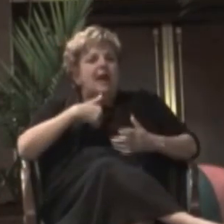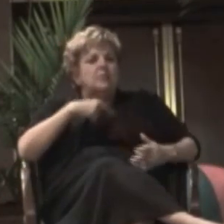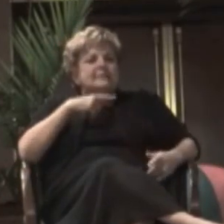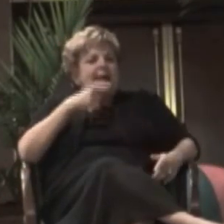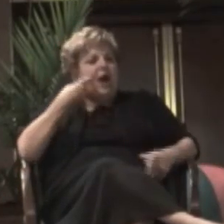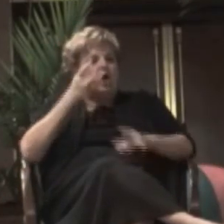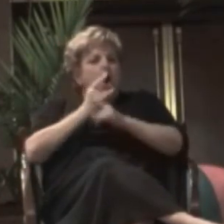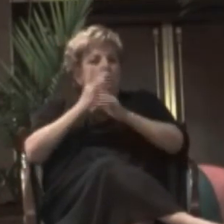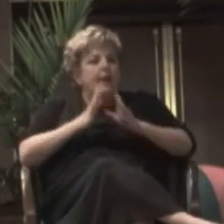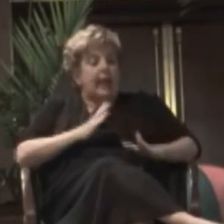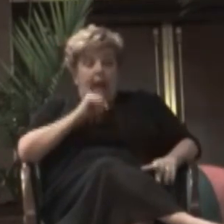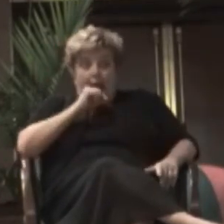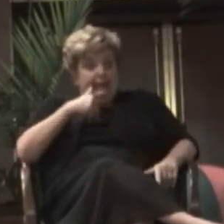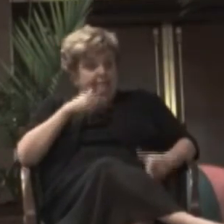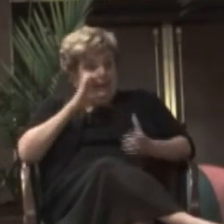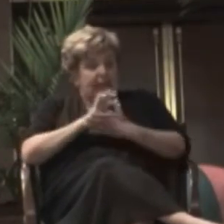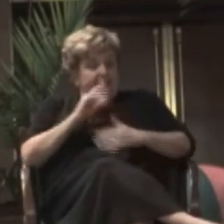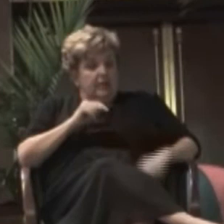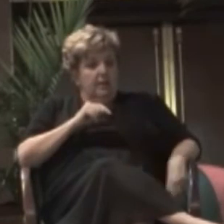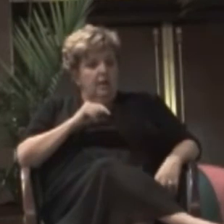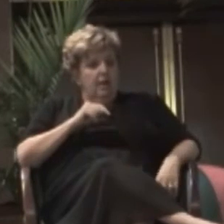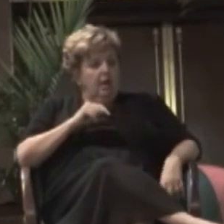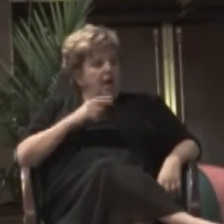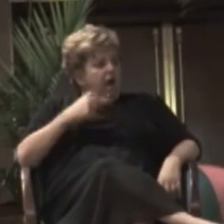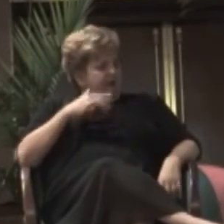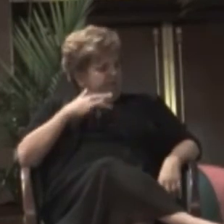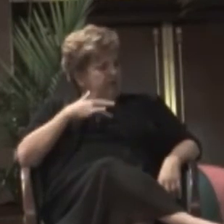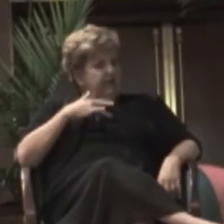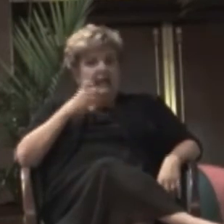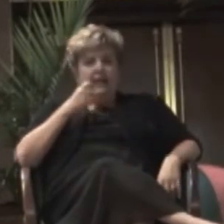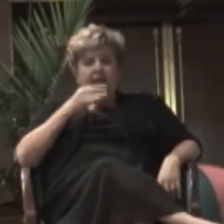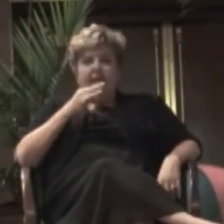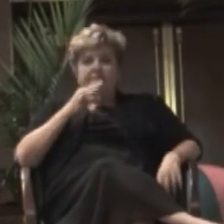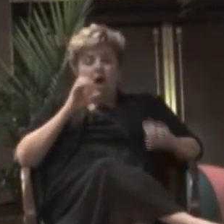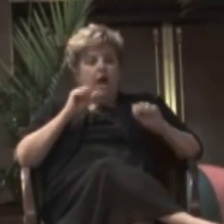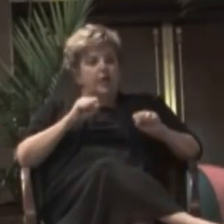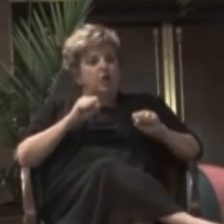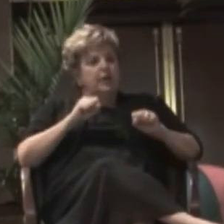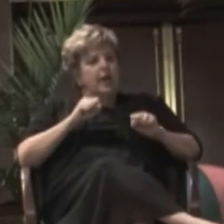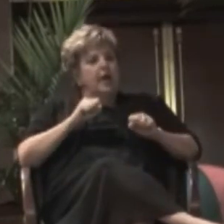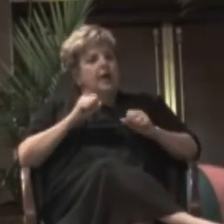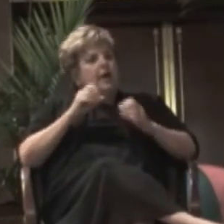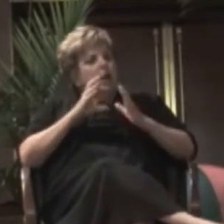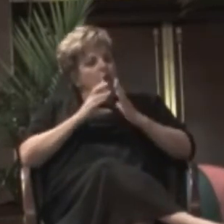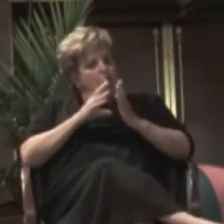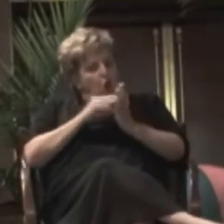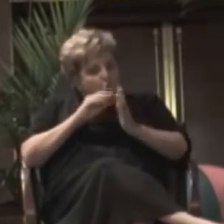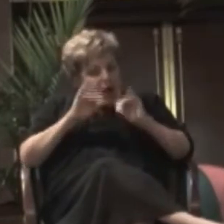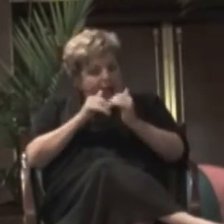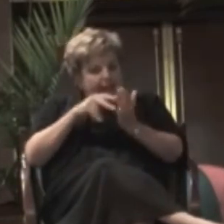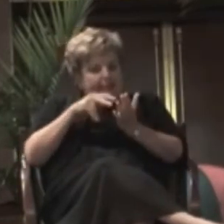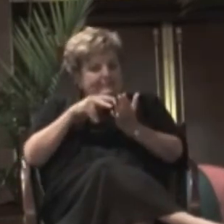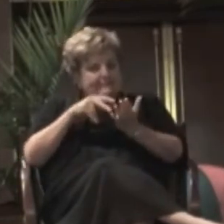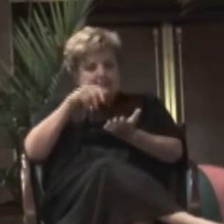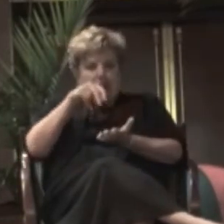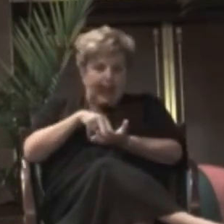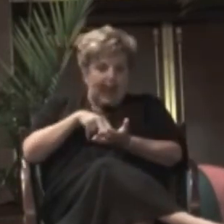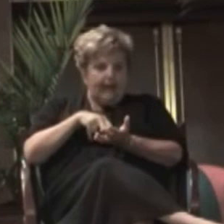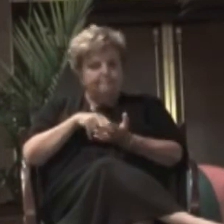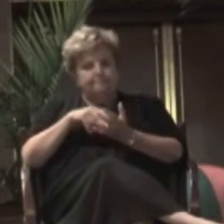world beater getting ready to happen if I could ever learn to keep my feet. I knew I'd make it. Believed that. Going right